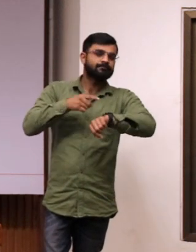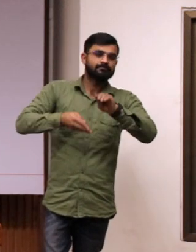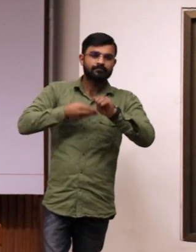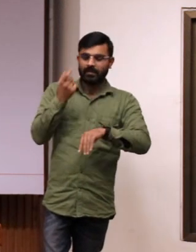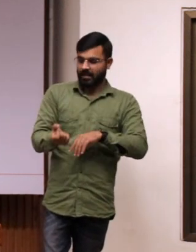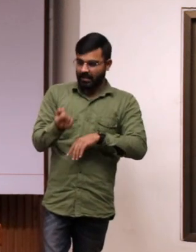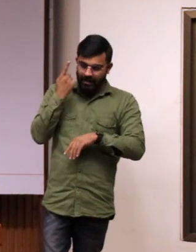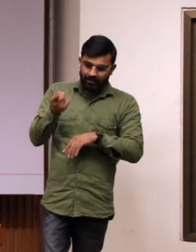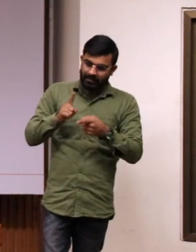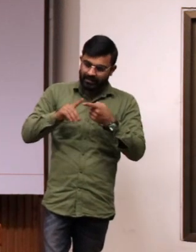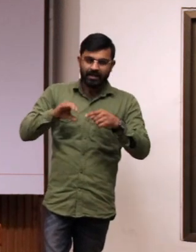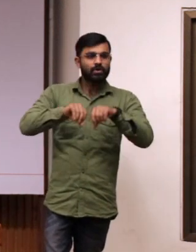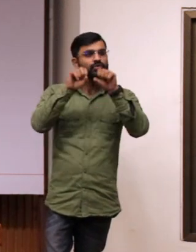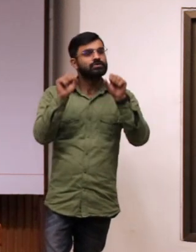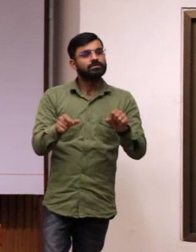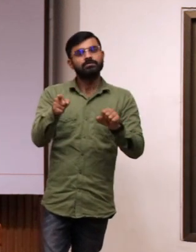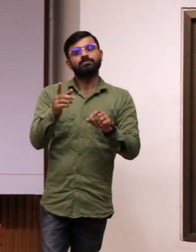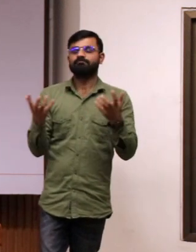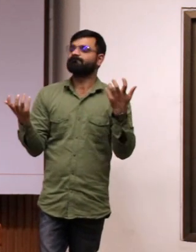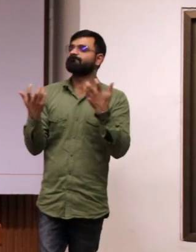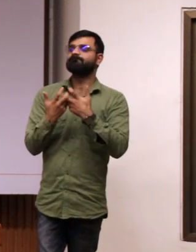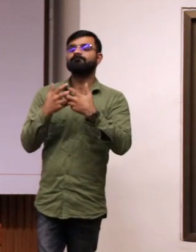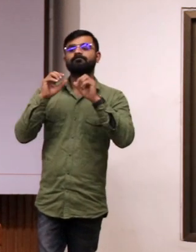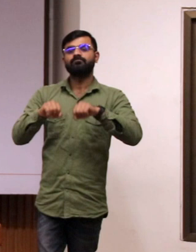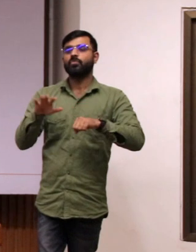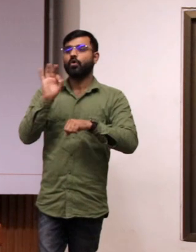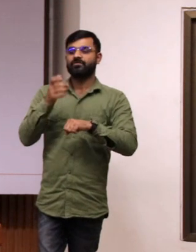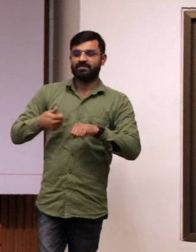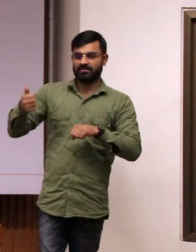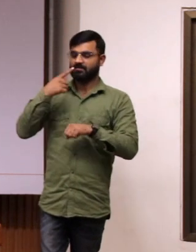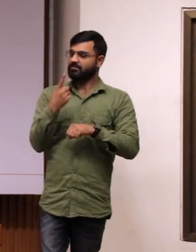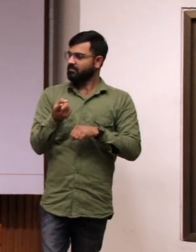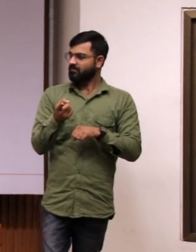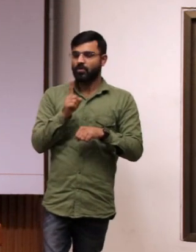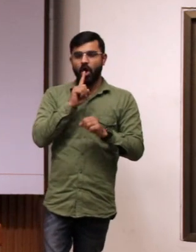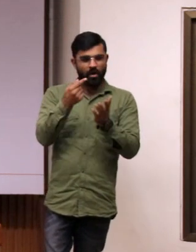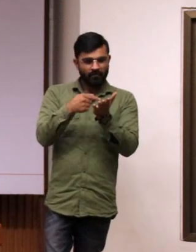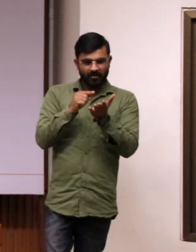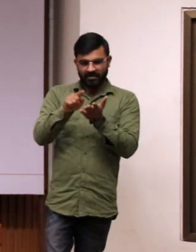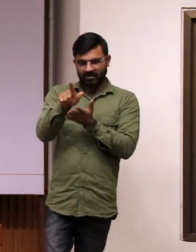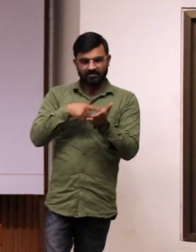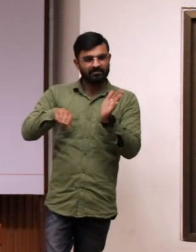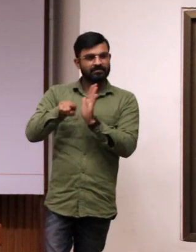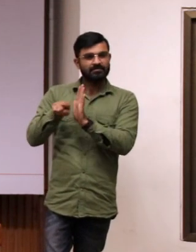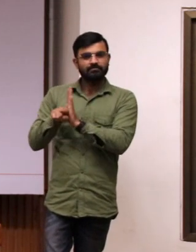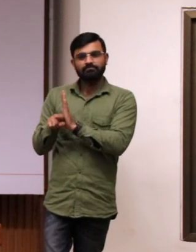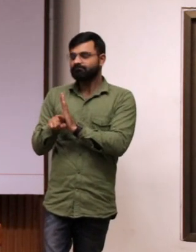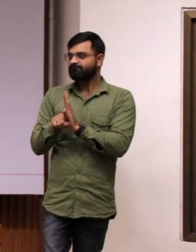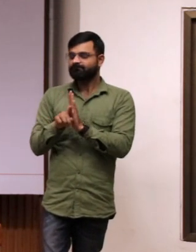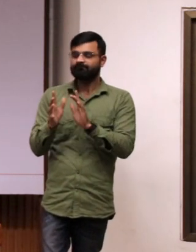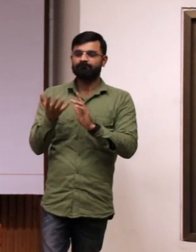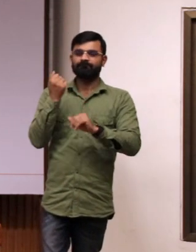to understand that ecosystem. Only then you can intervene. An official, what do you call, order cannot